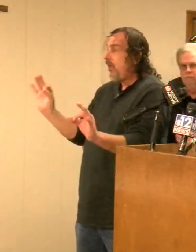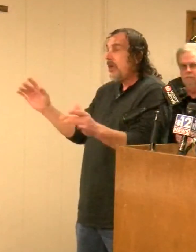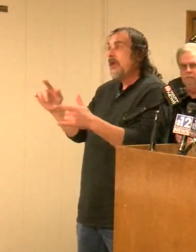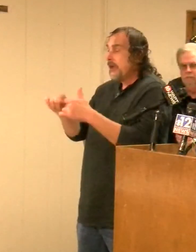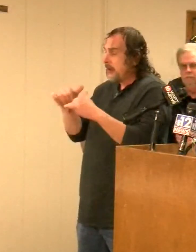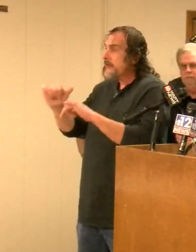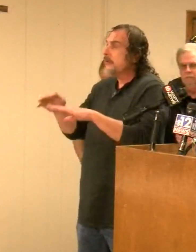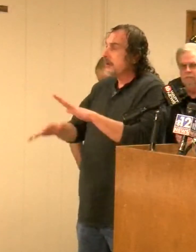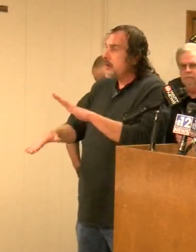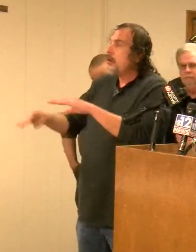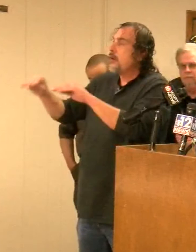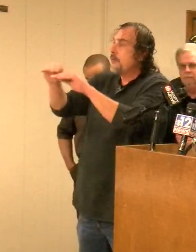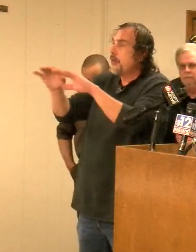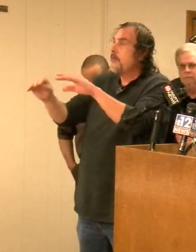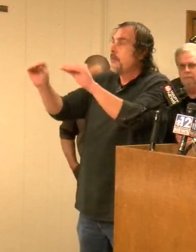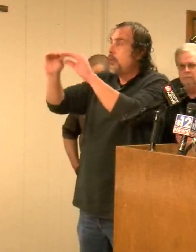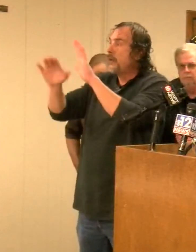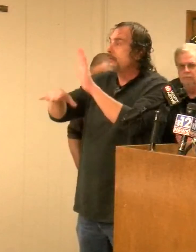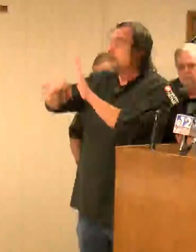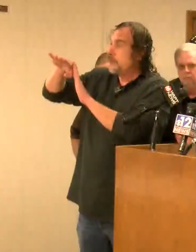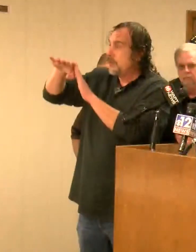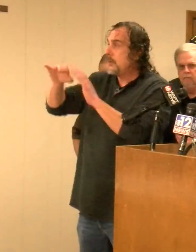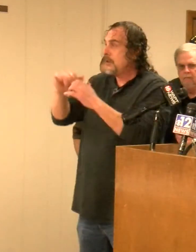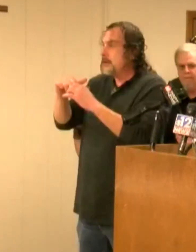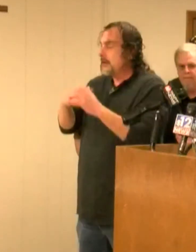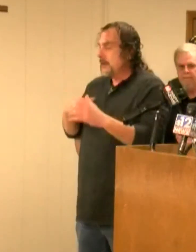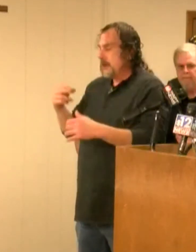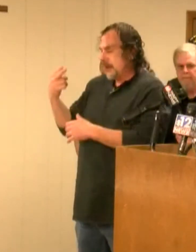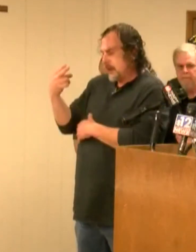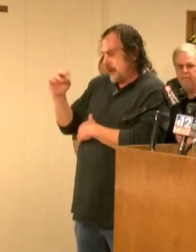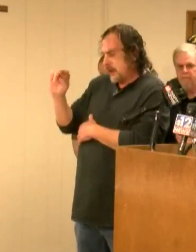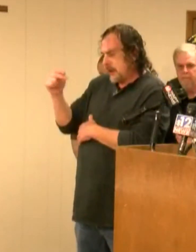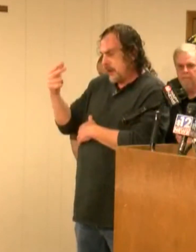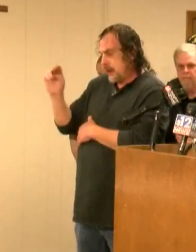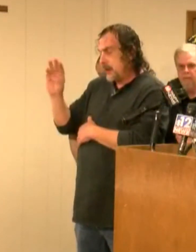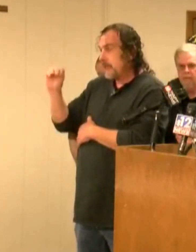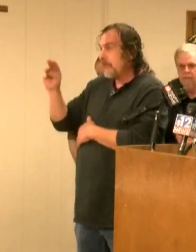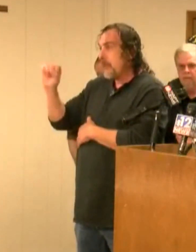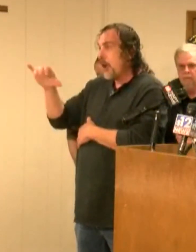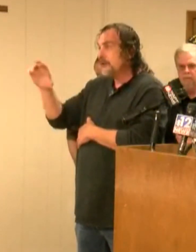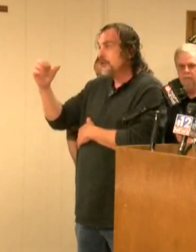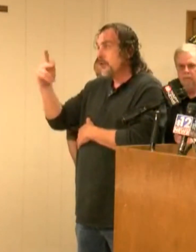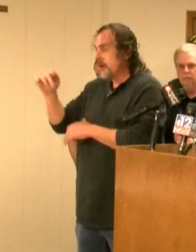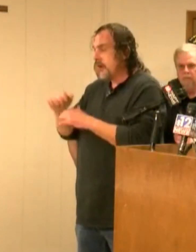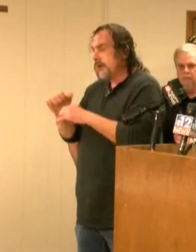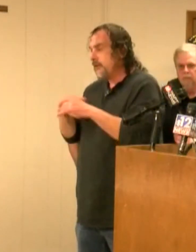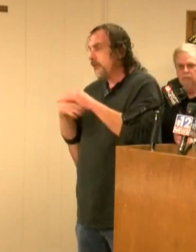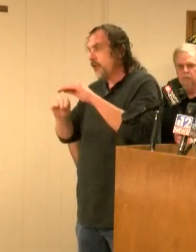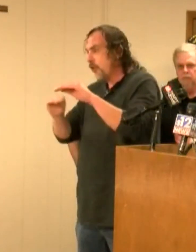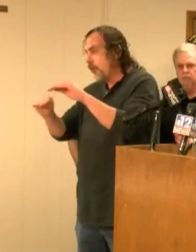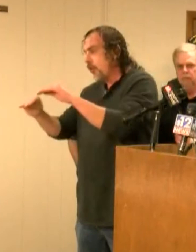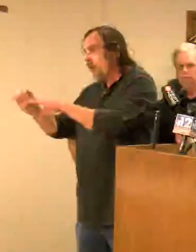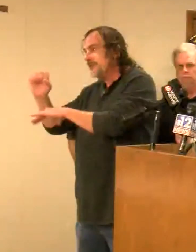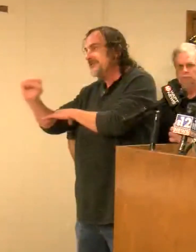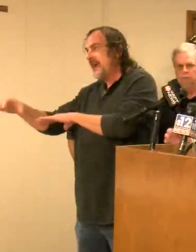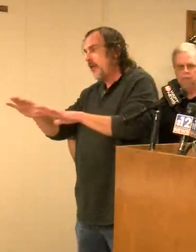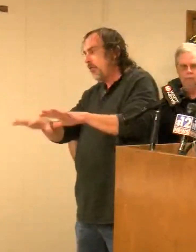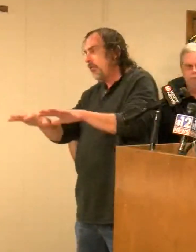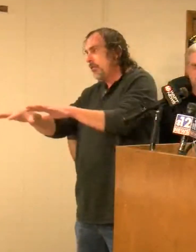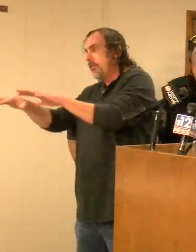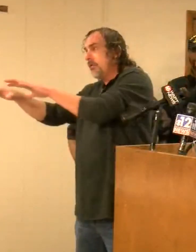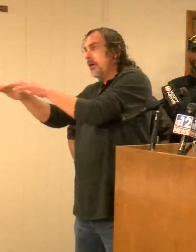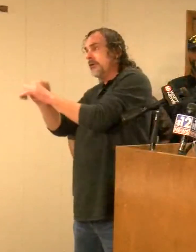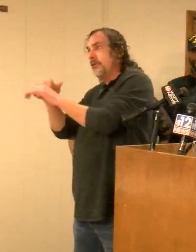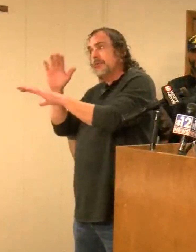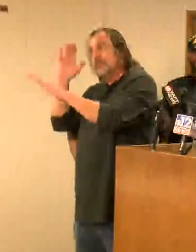somewhat. The peak has been felt at Hanging Moss Creek, and it just will move its way south. So be vigilant. Be aware.